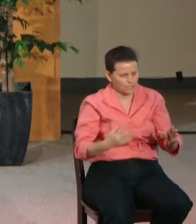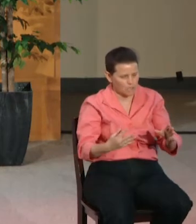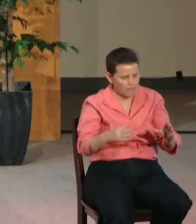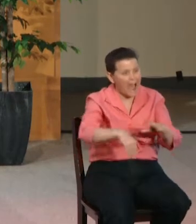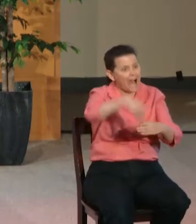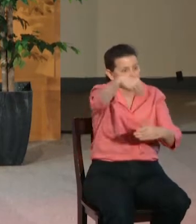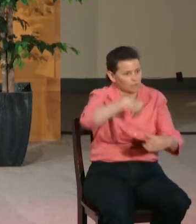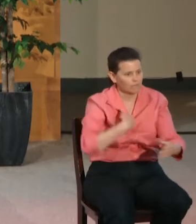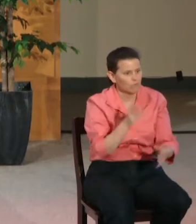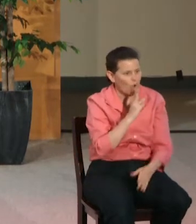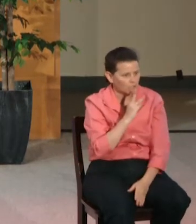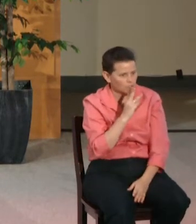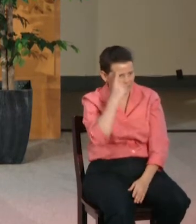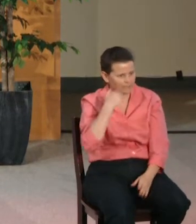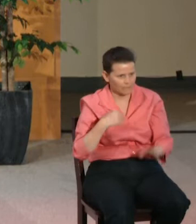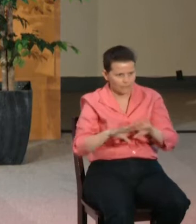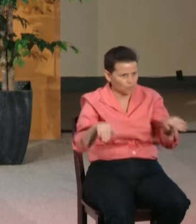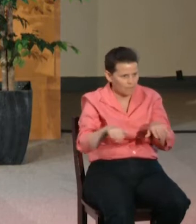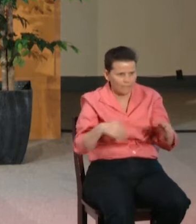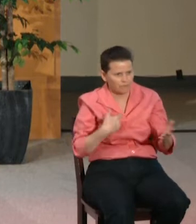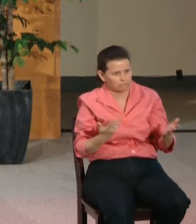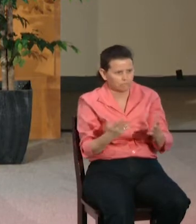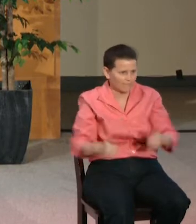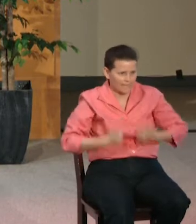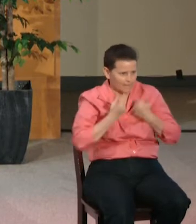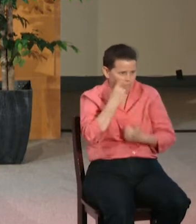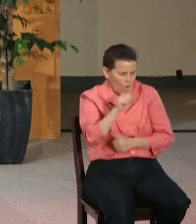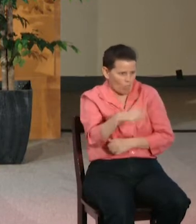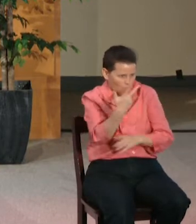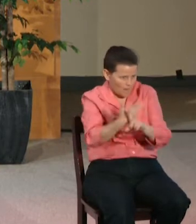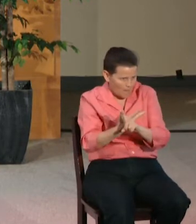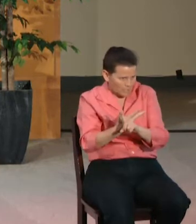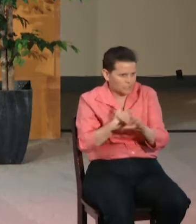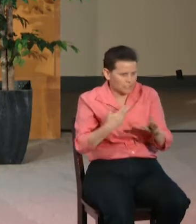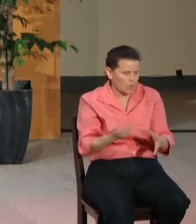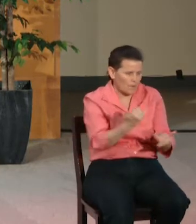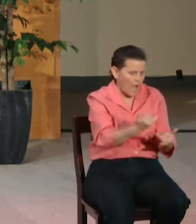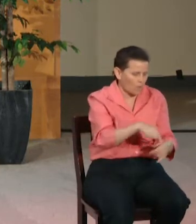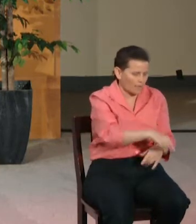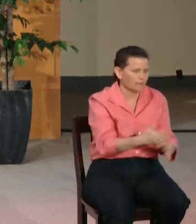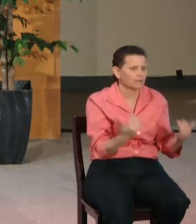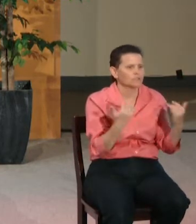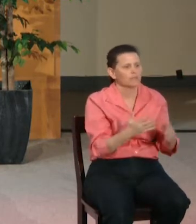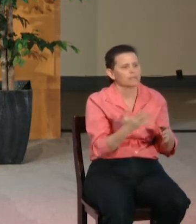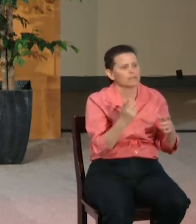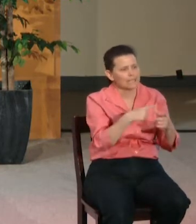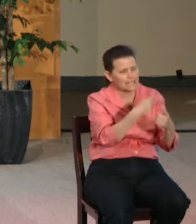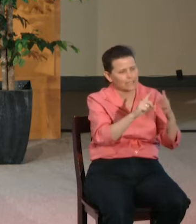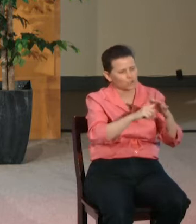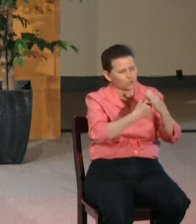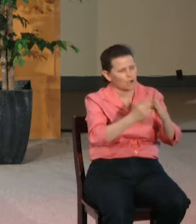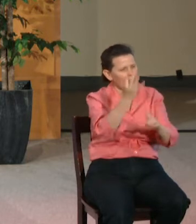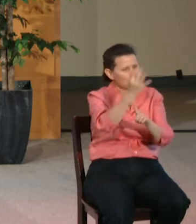feeding and playing and doing what they do. And now it's time for them to begin what is effectively a 9-month journey